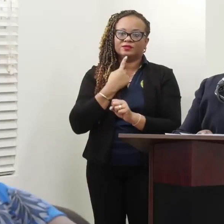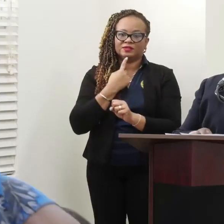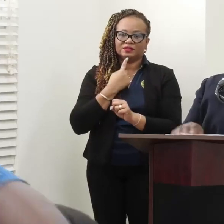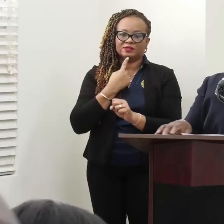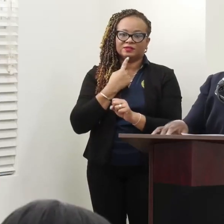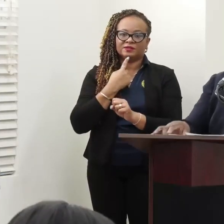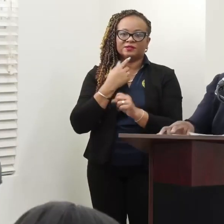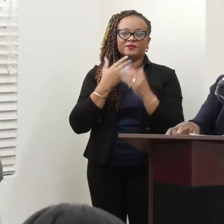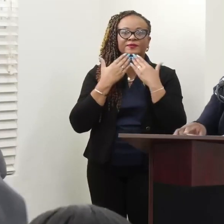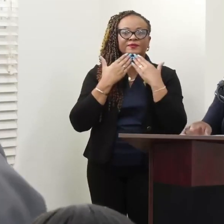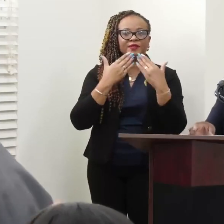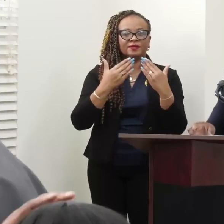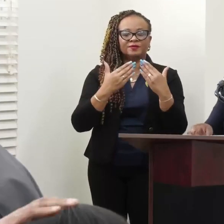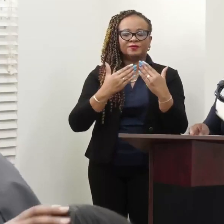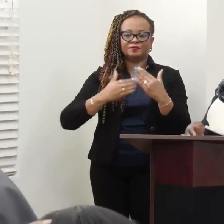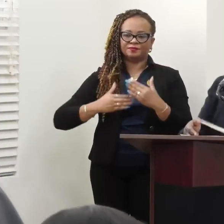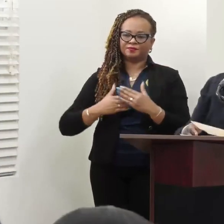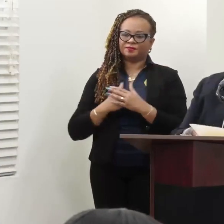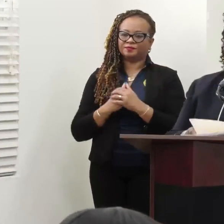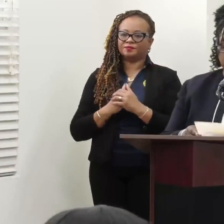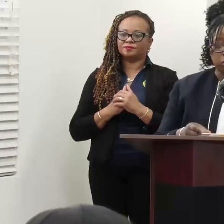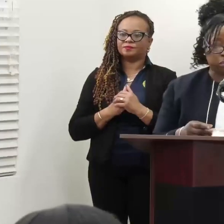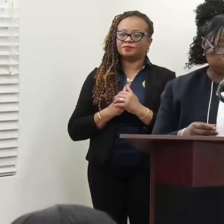I thank you.